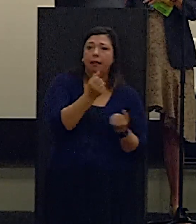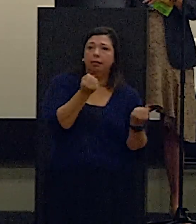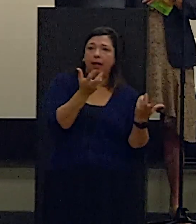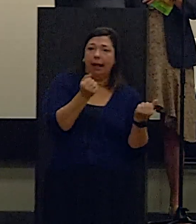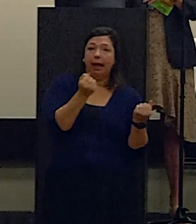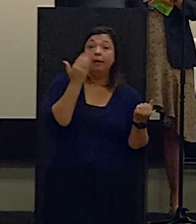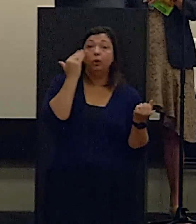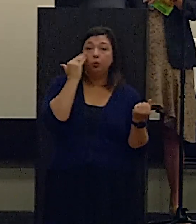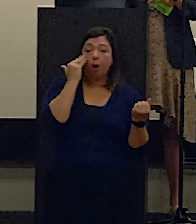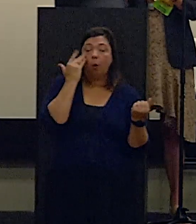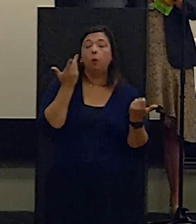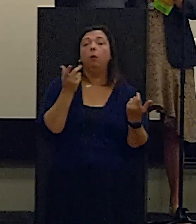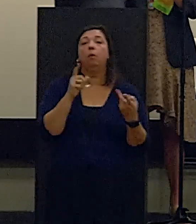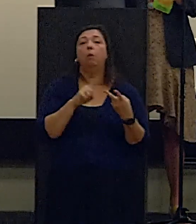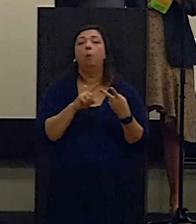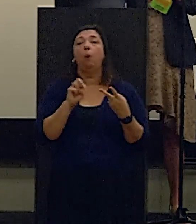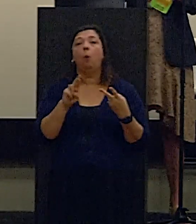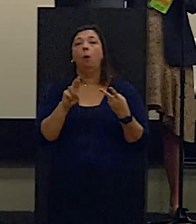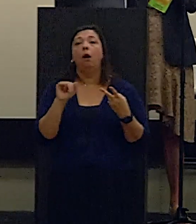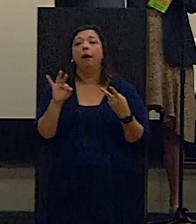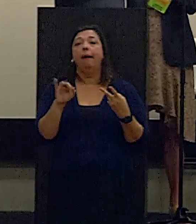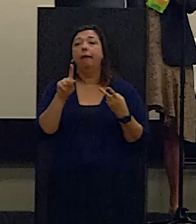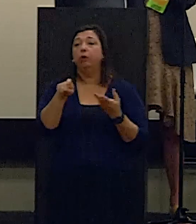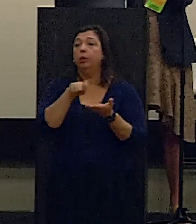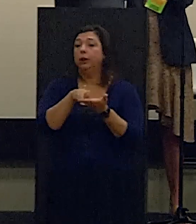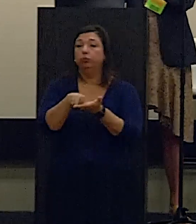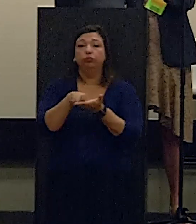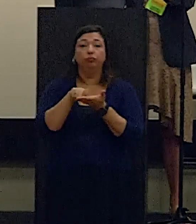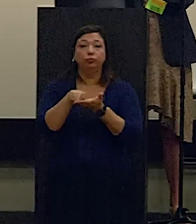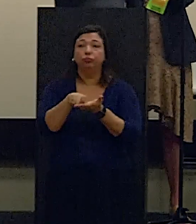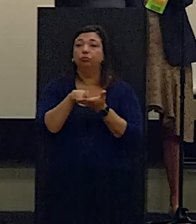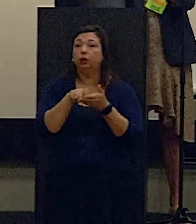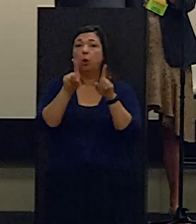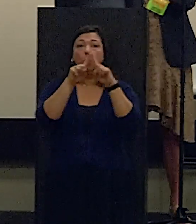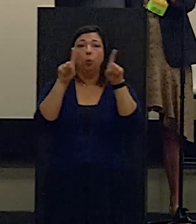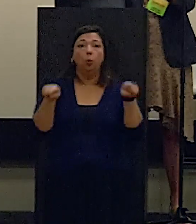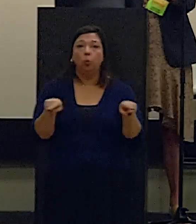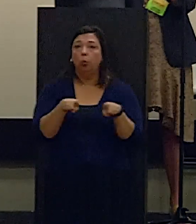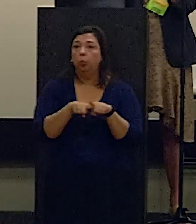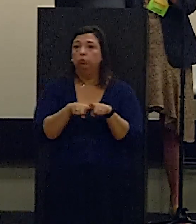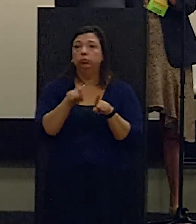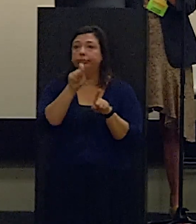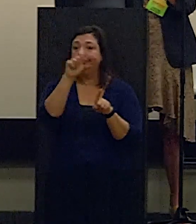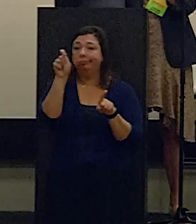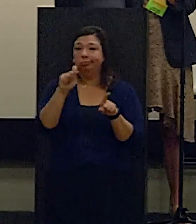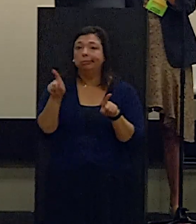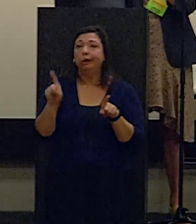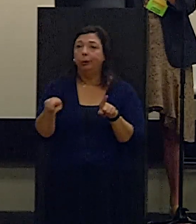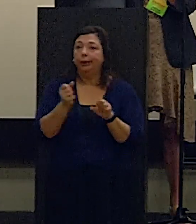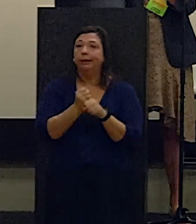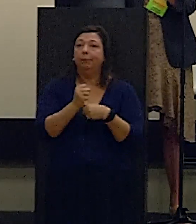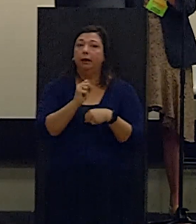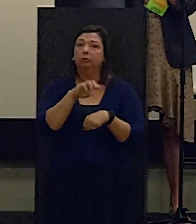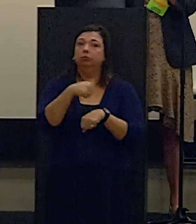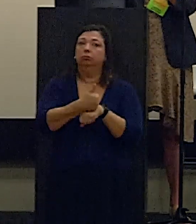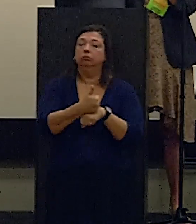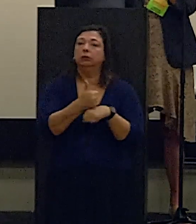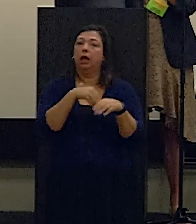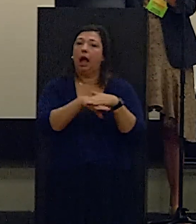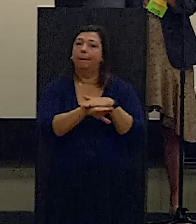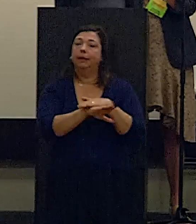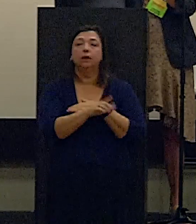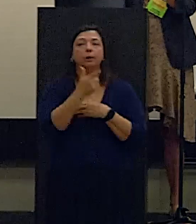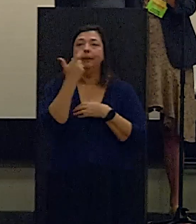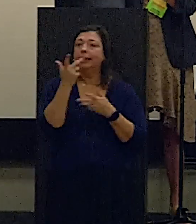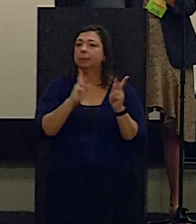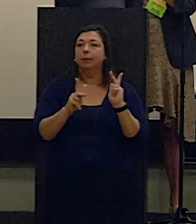know that, or if you need to write on a whiteboard, whatever it is, you're going to need to make that accommodation because people don't